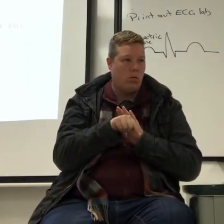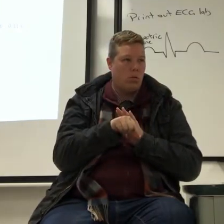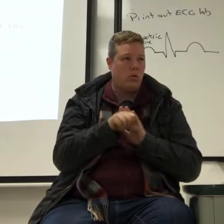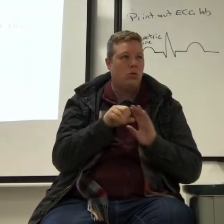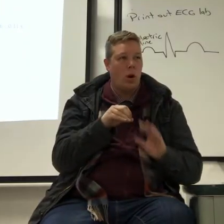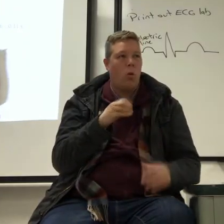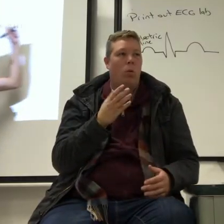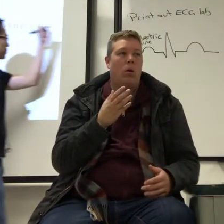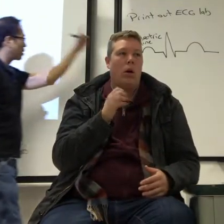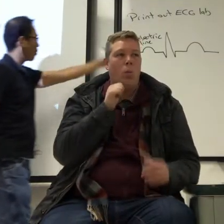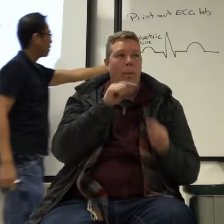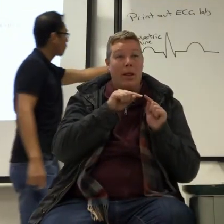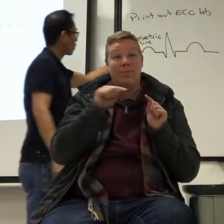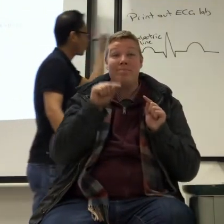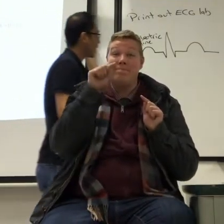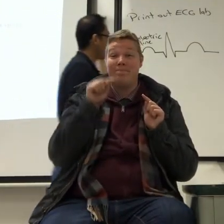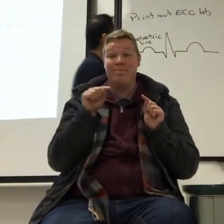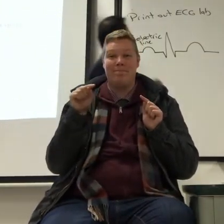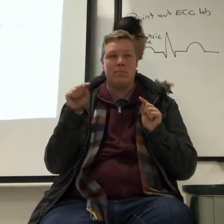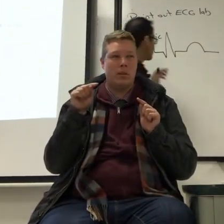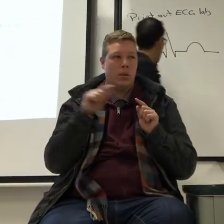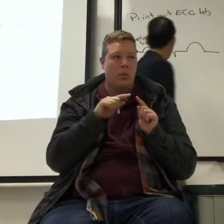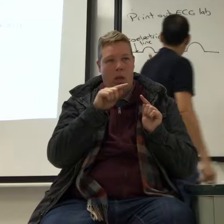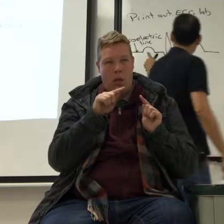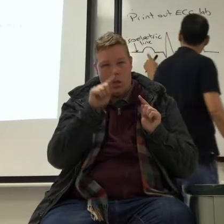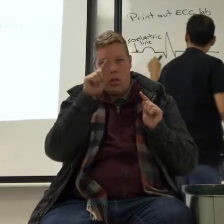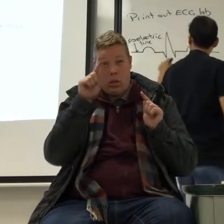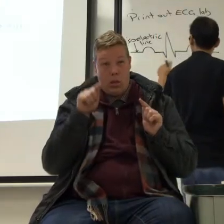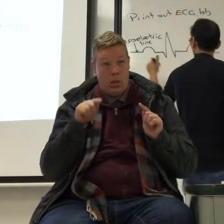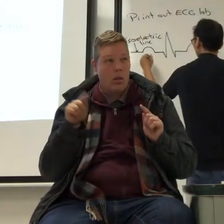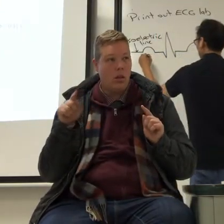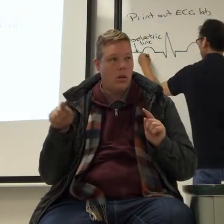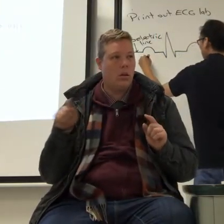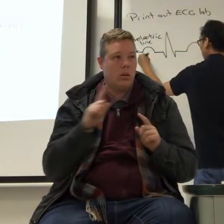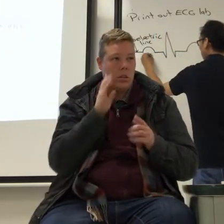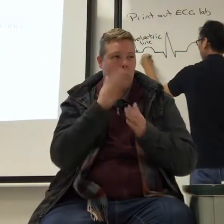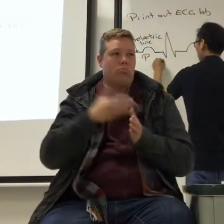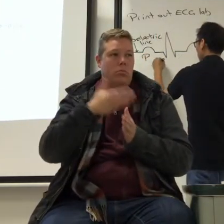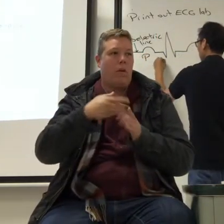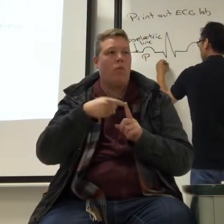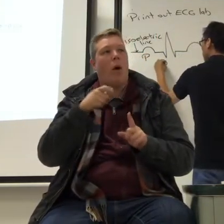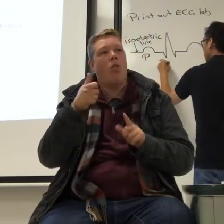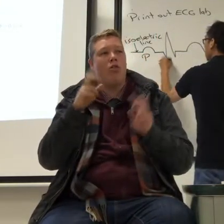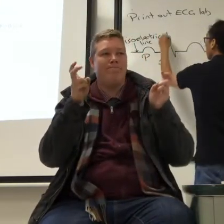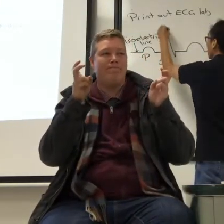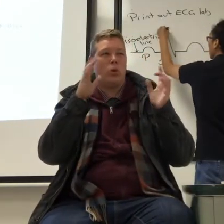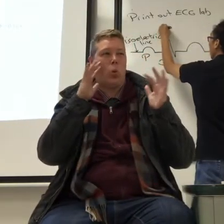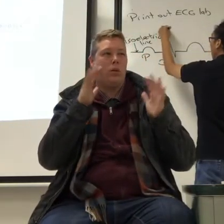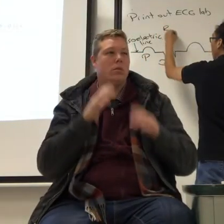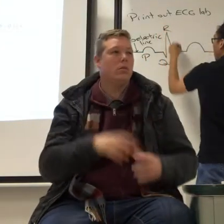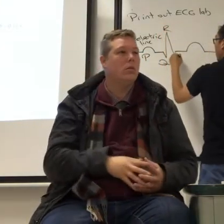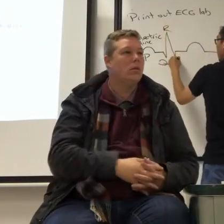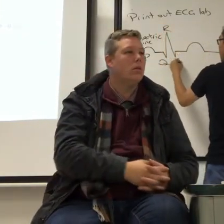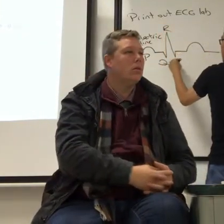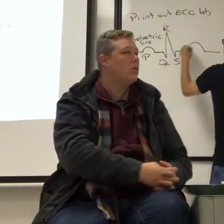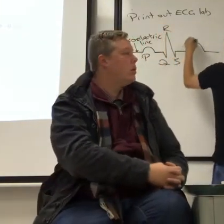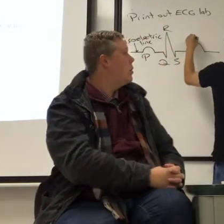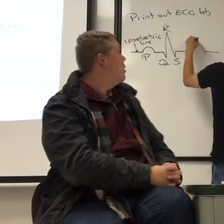So in this textbook waveform, what I've highlighted is that first wave called the P wave. Then it goes Q,